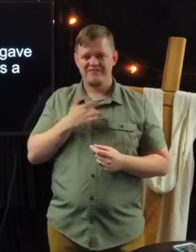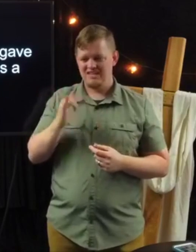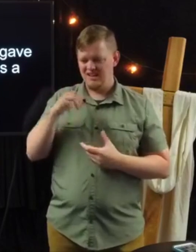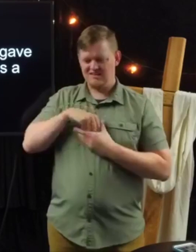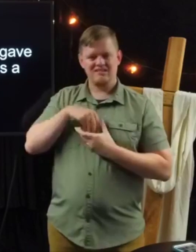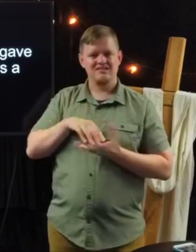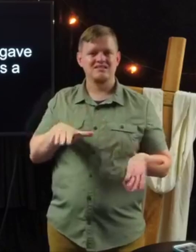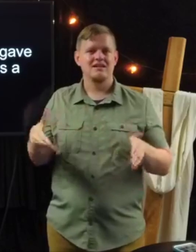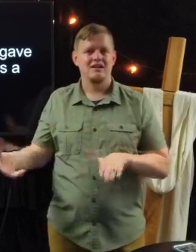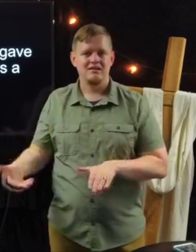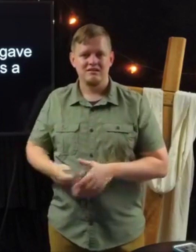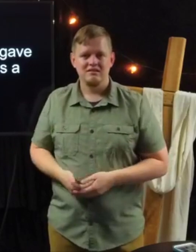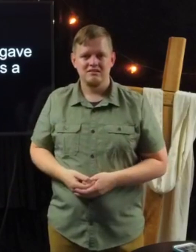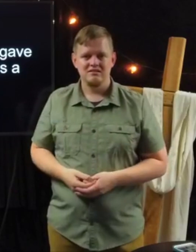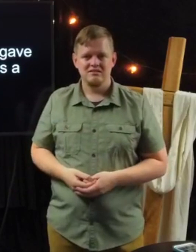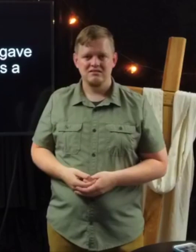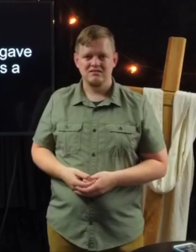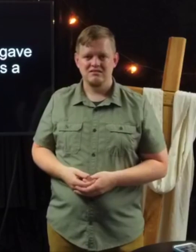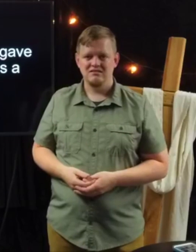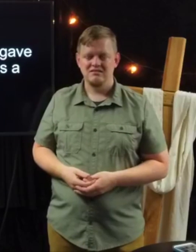the tombs, feeling dead inside.